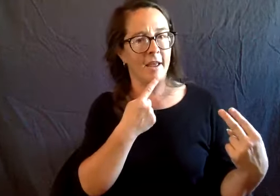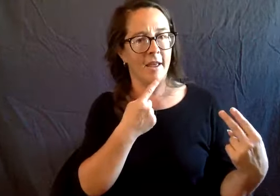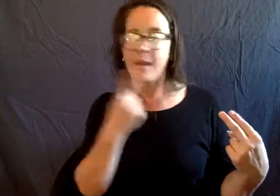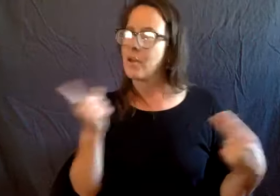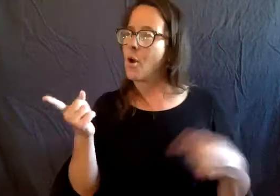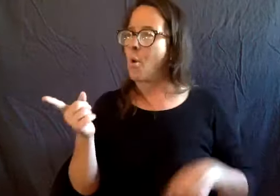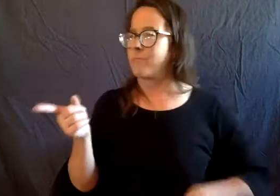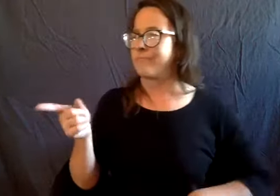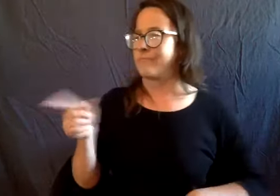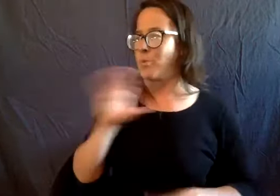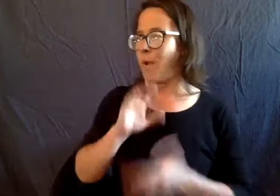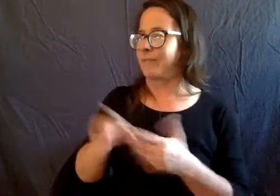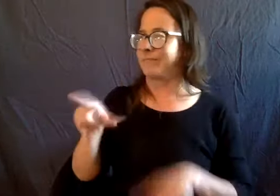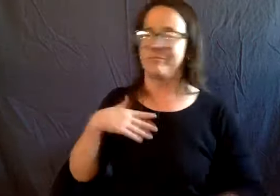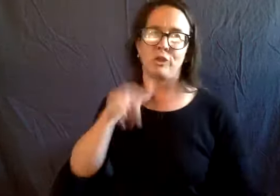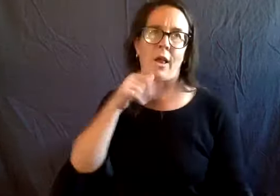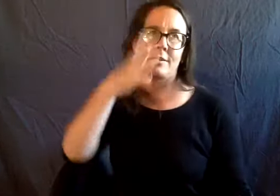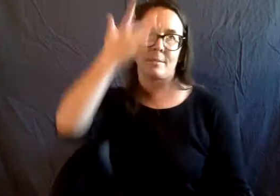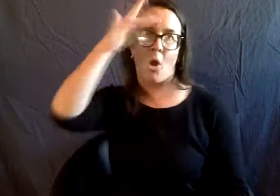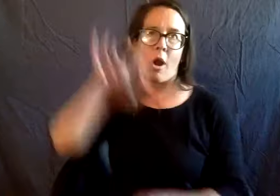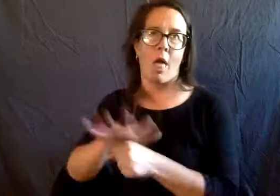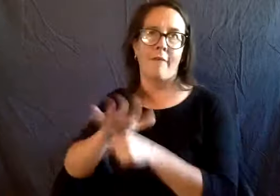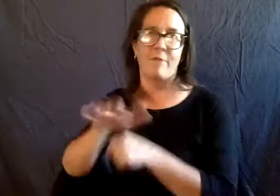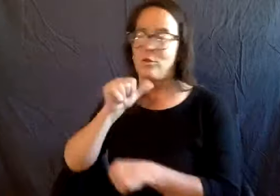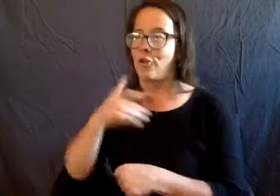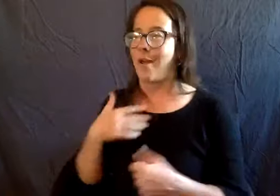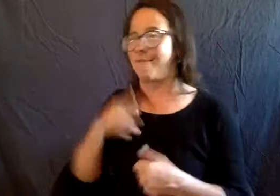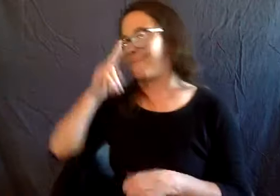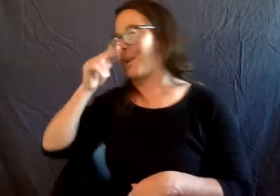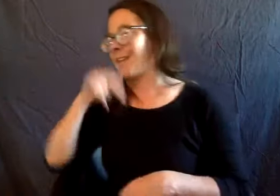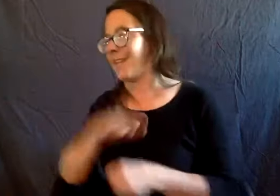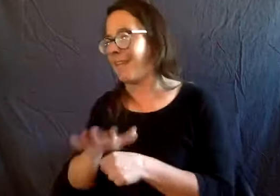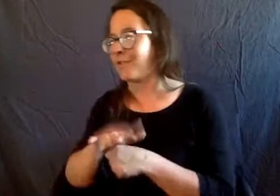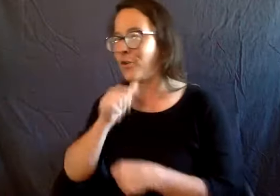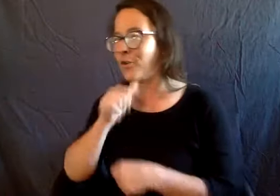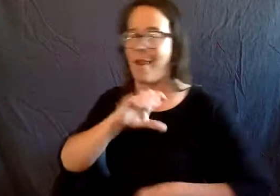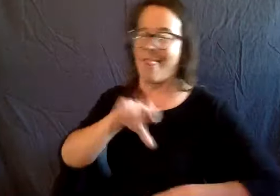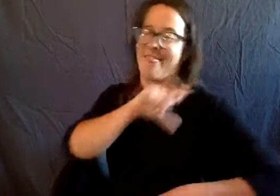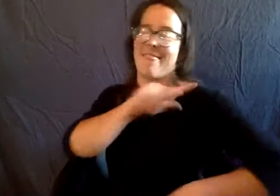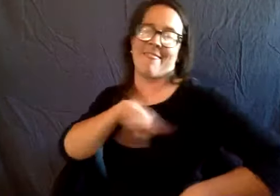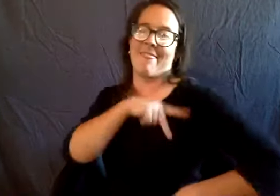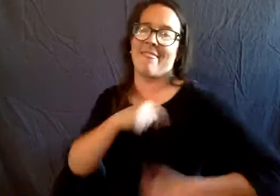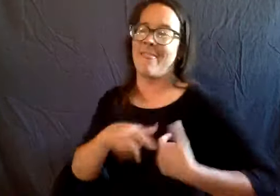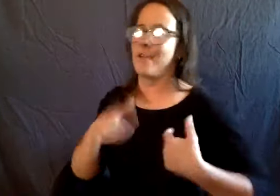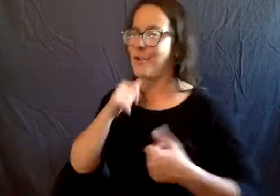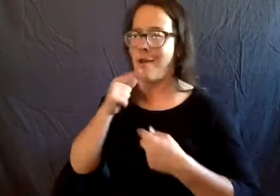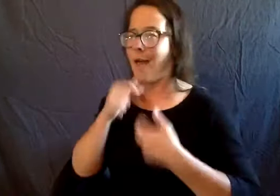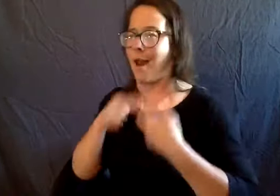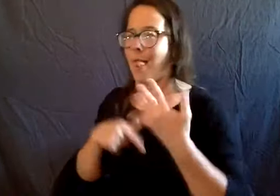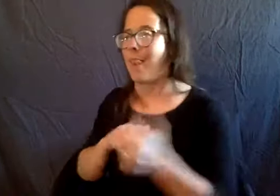not enough. You're not smart enough. You're not fit enough. You're not pretty enough. You're not witty enough. You're not rich enough. You're not skinny enough. You're